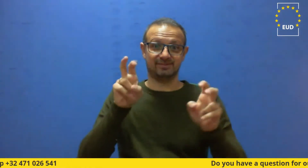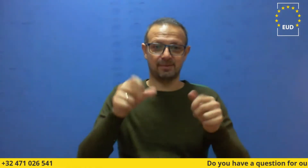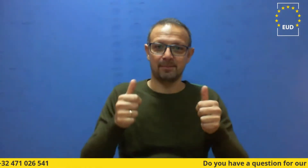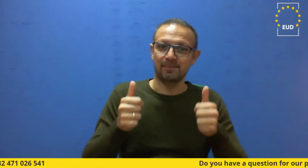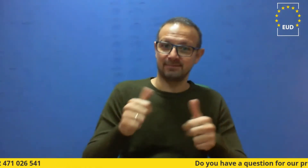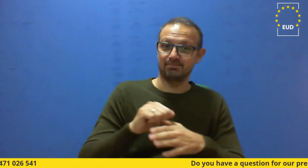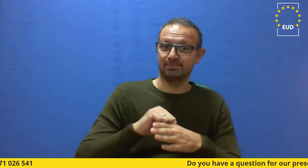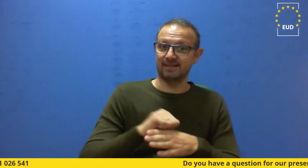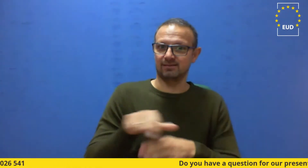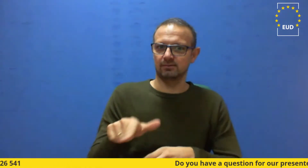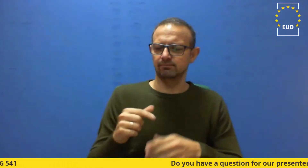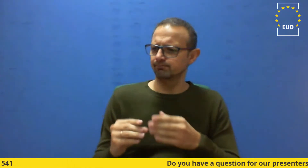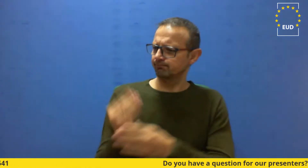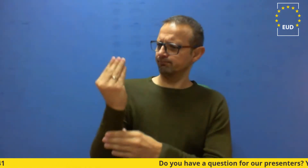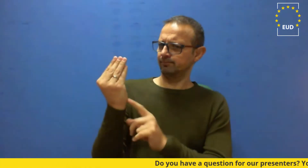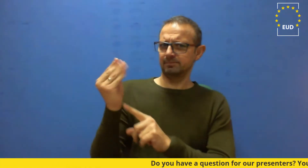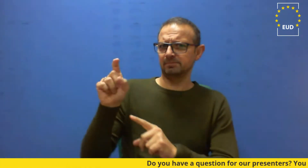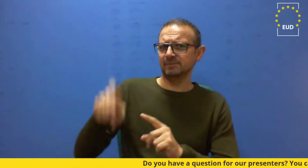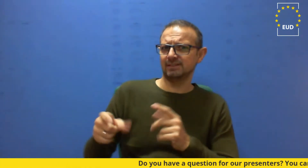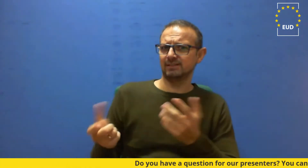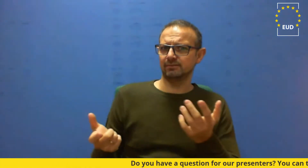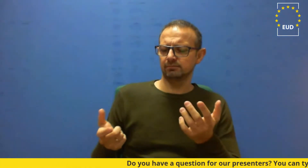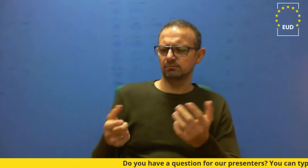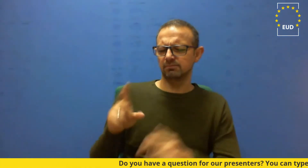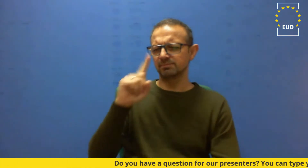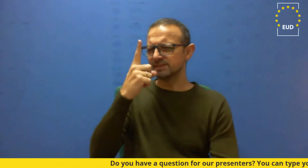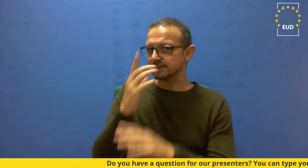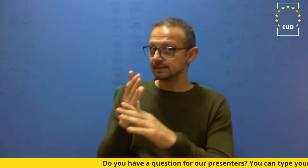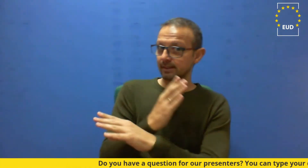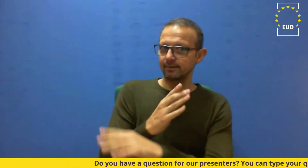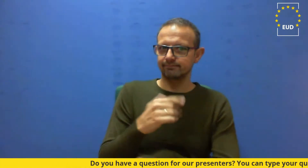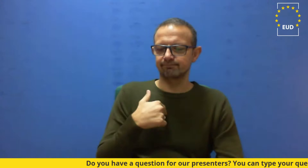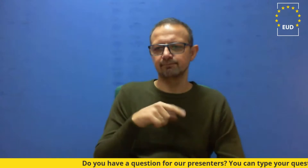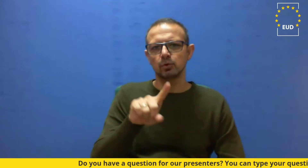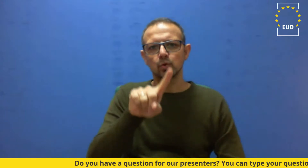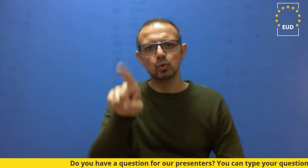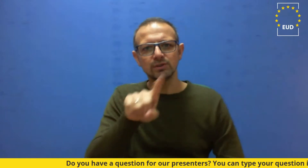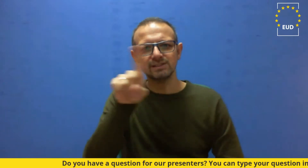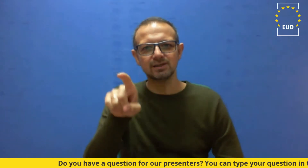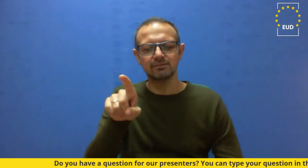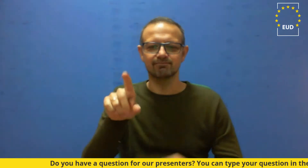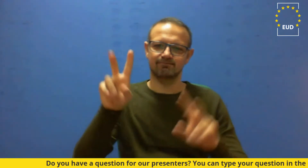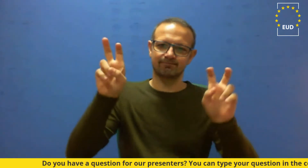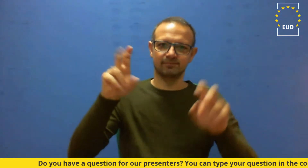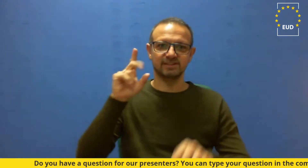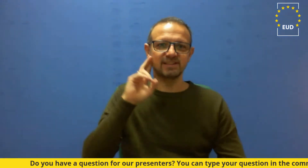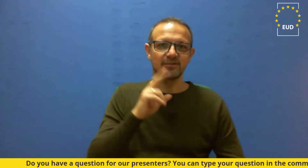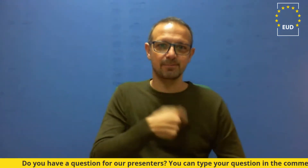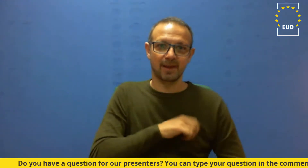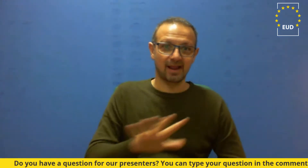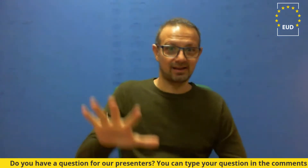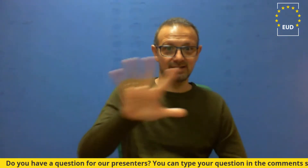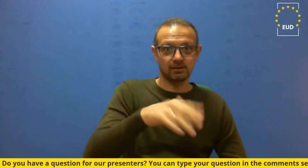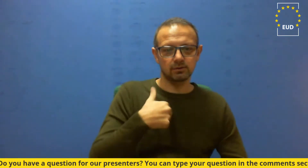because we need to make sure, for example, that the sign language interpreter is not just a postage stamp within on the